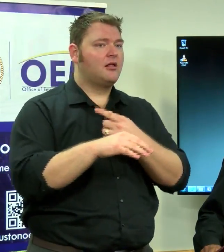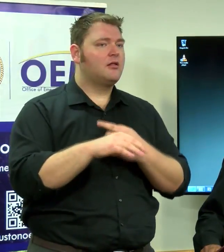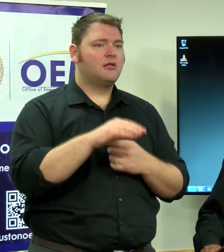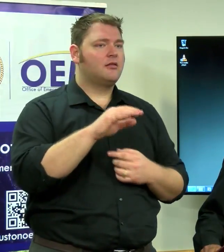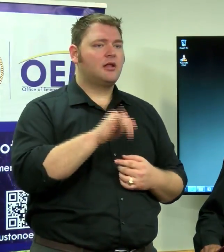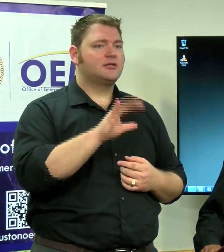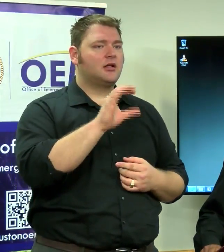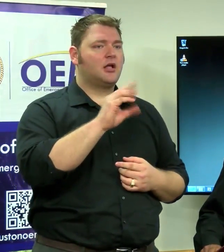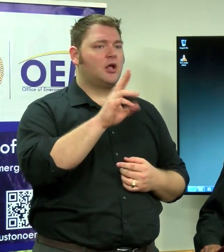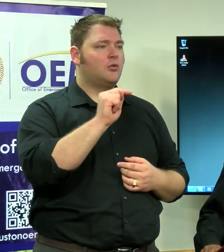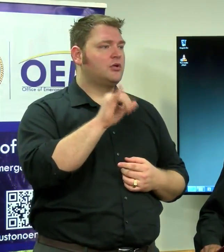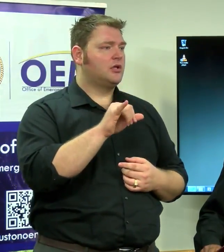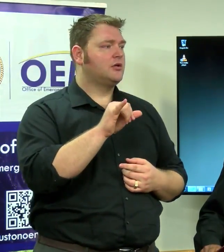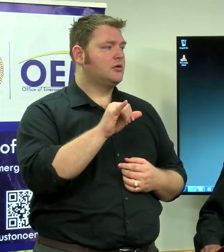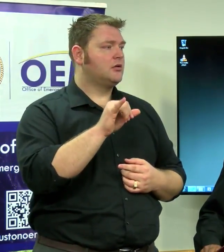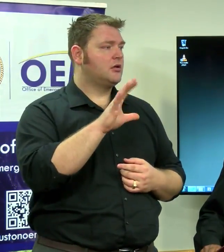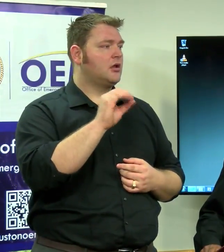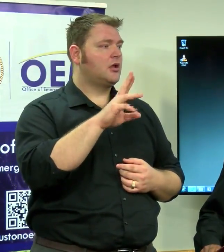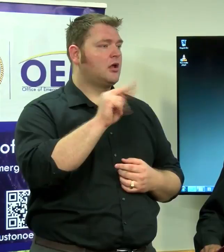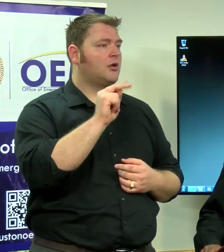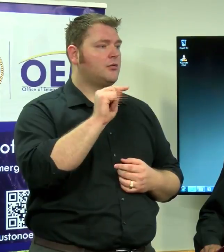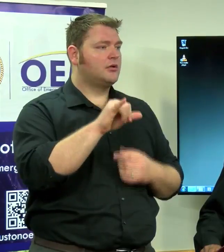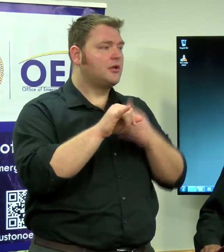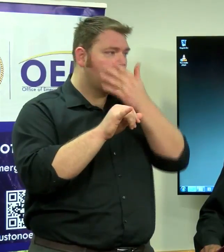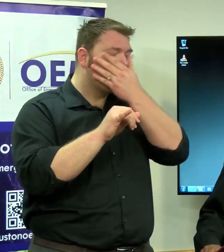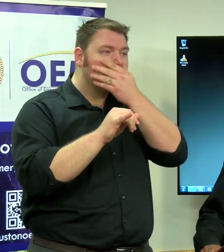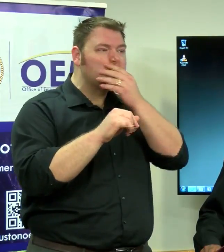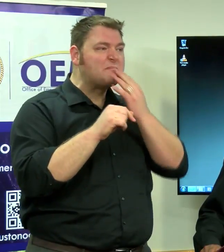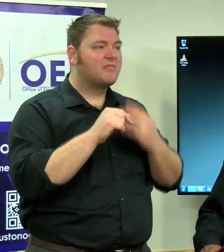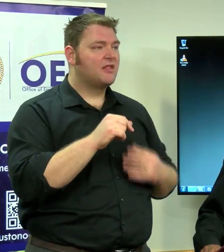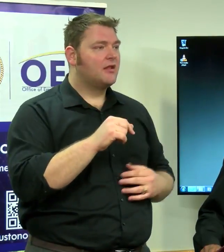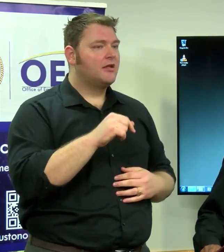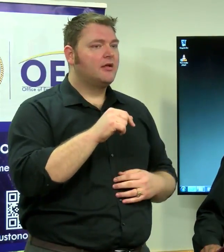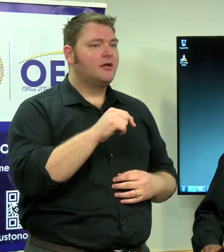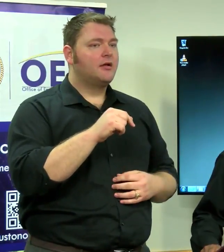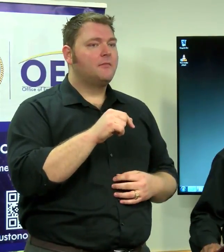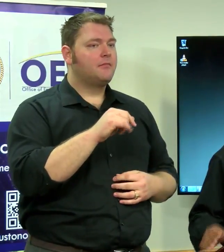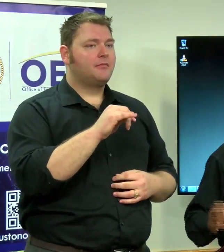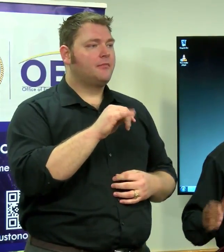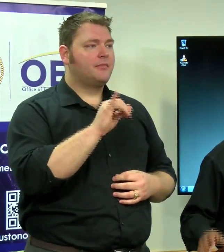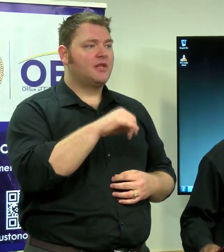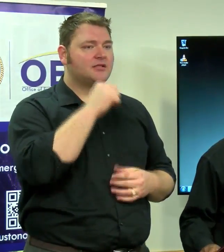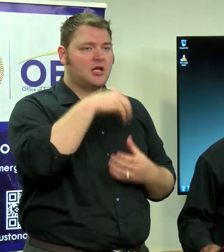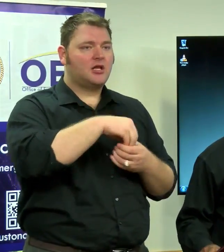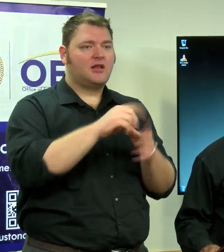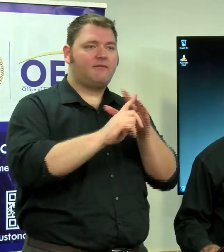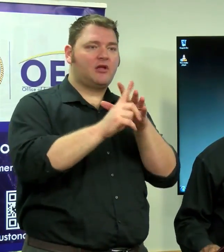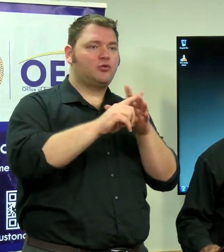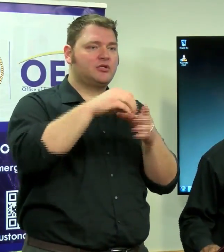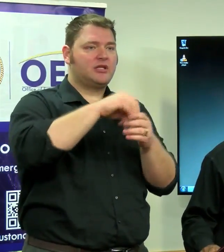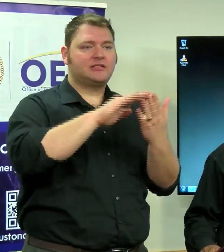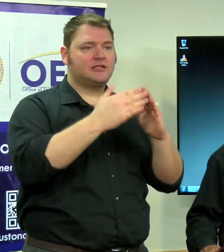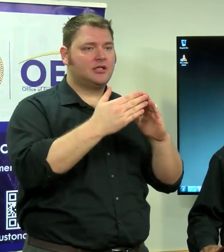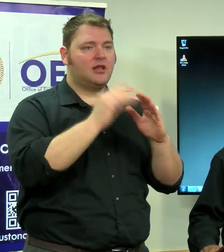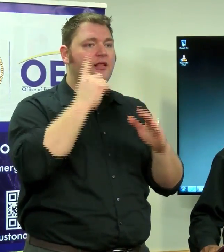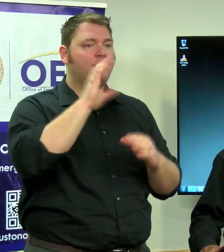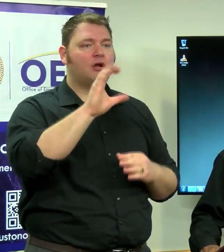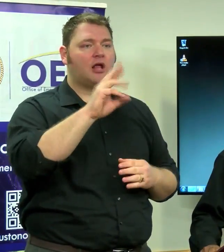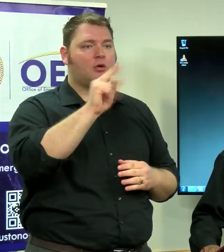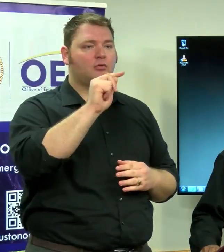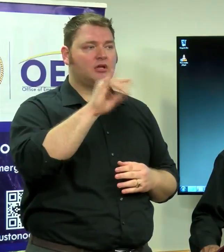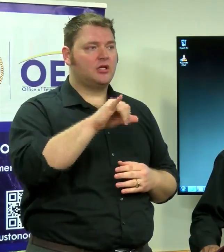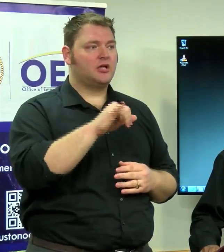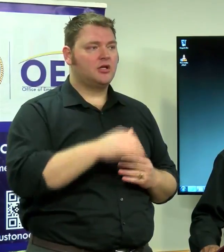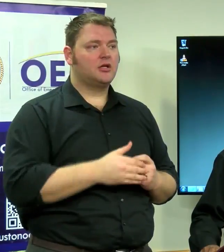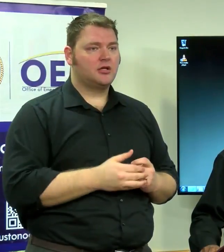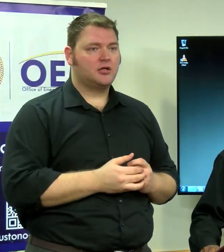think that's for the county. There's not an evacuation zone in the city. Okay, so is there